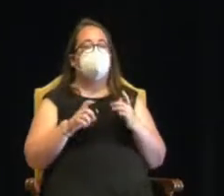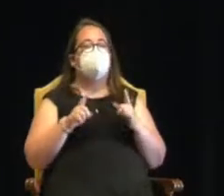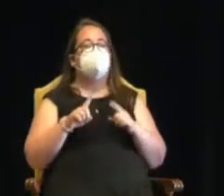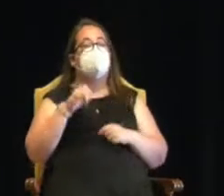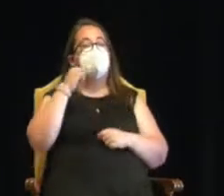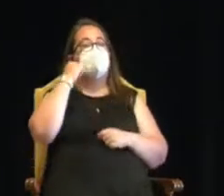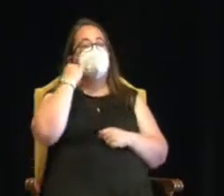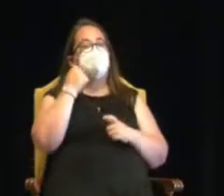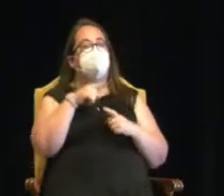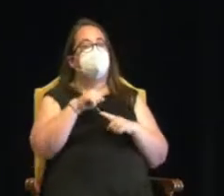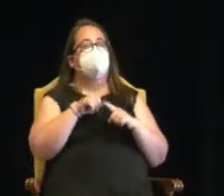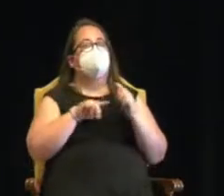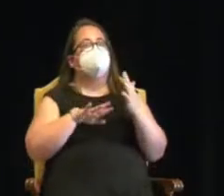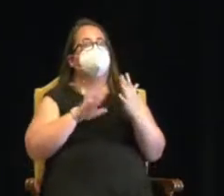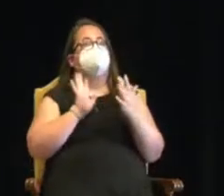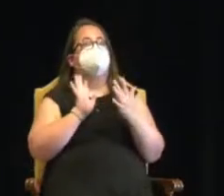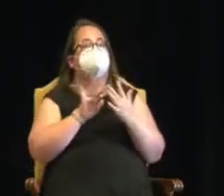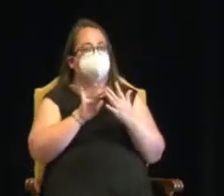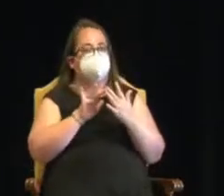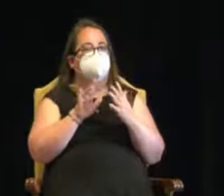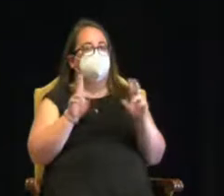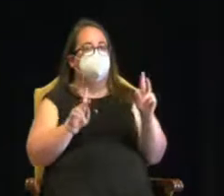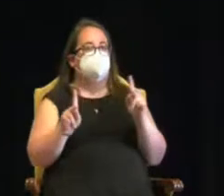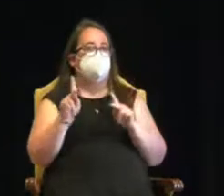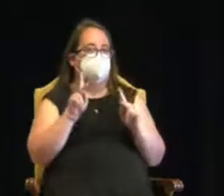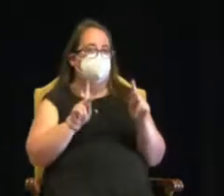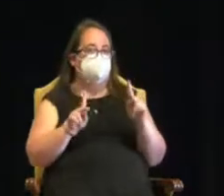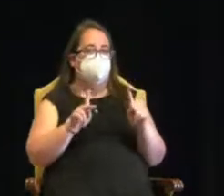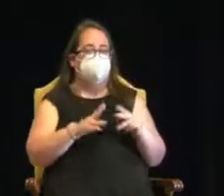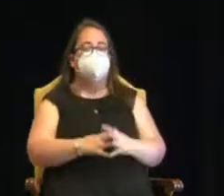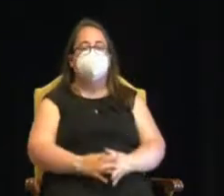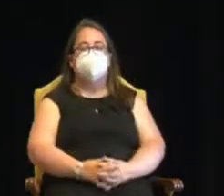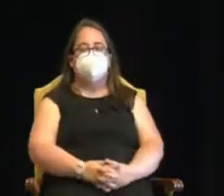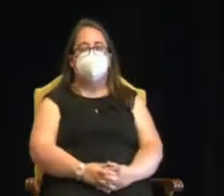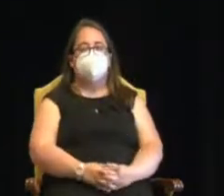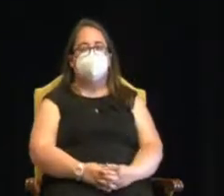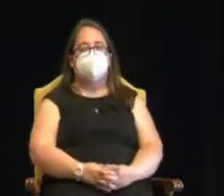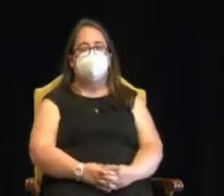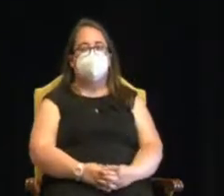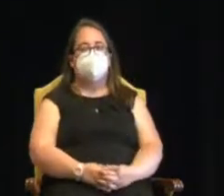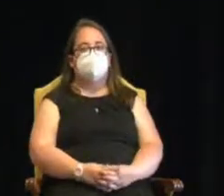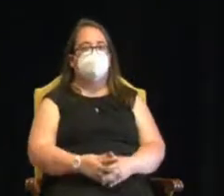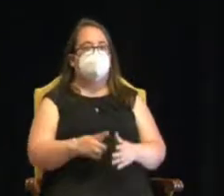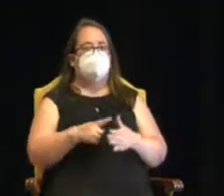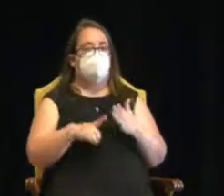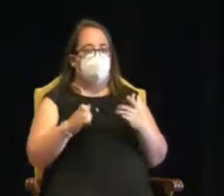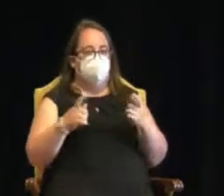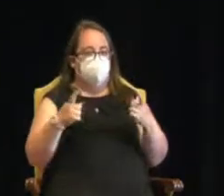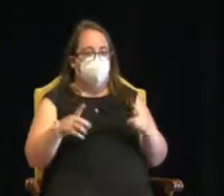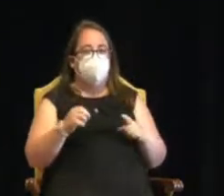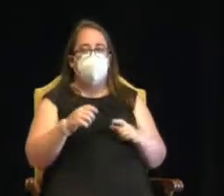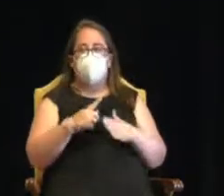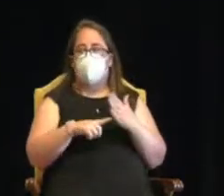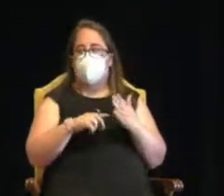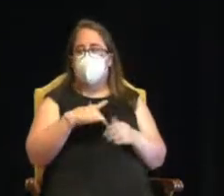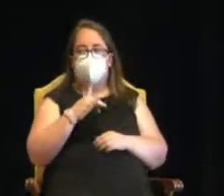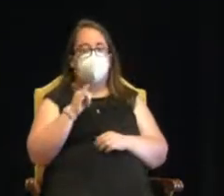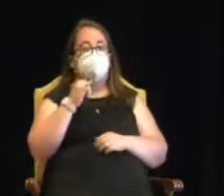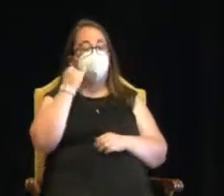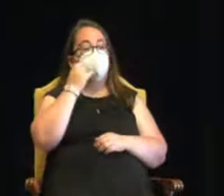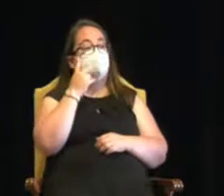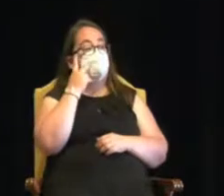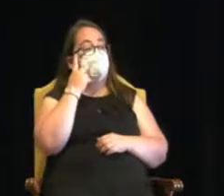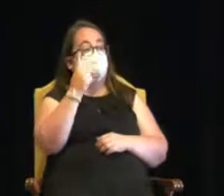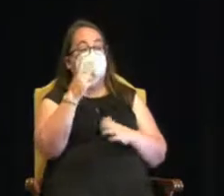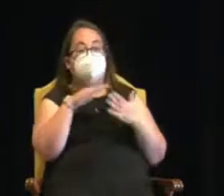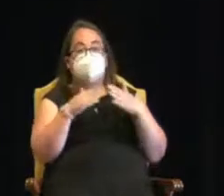we couldn't actually reach people in real life? And what would be the consequence? And what would it be like if you could just sort of like see the